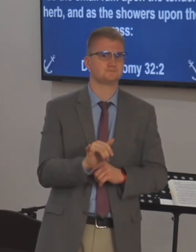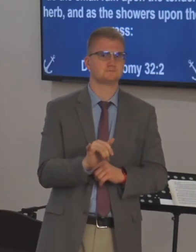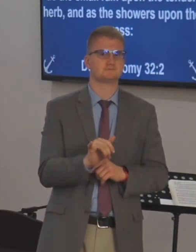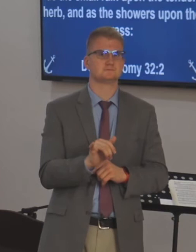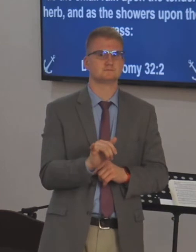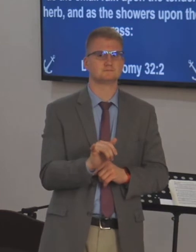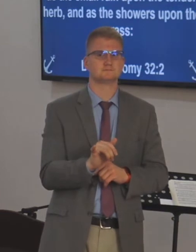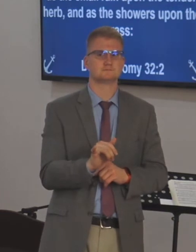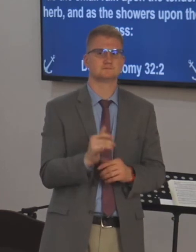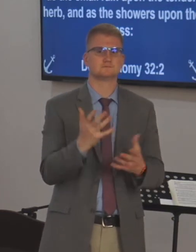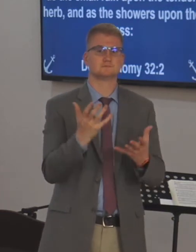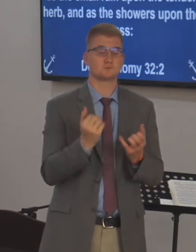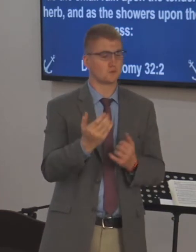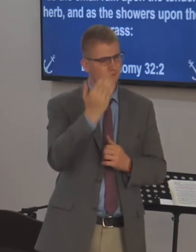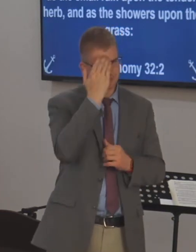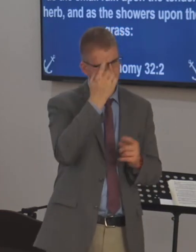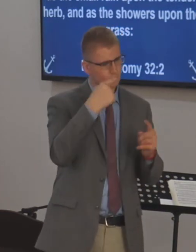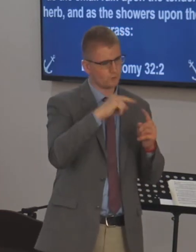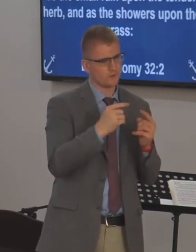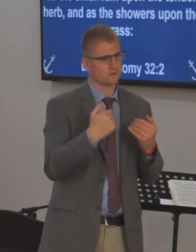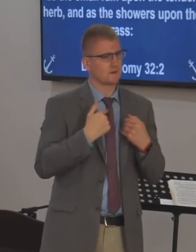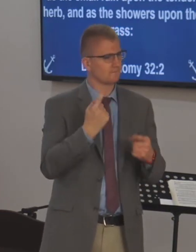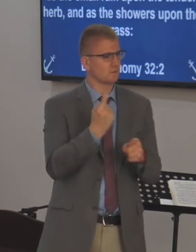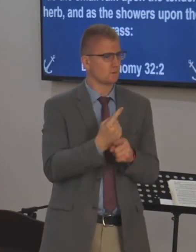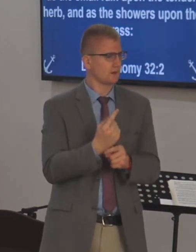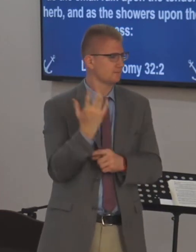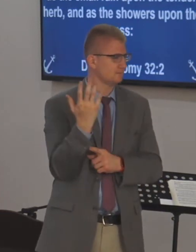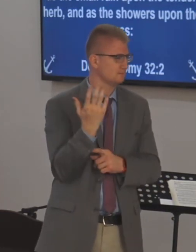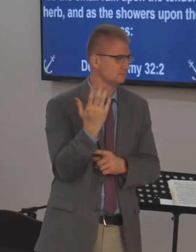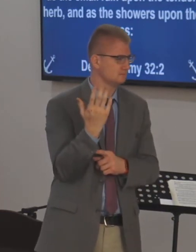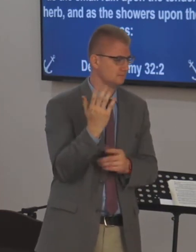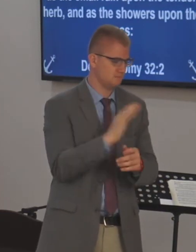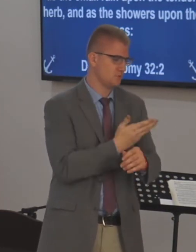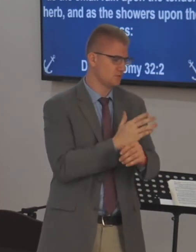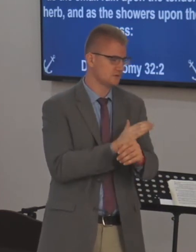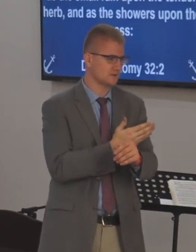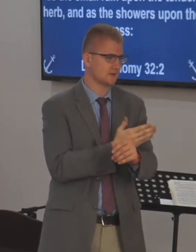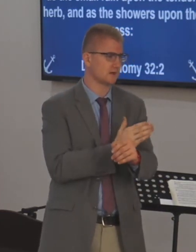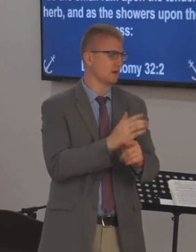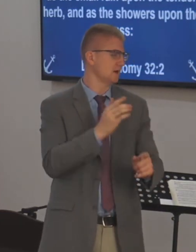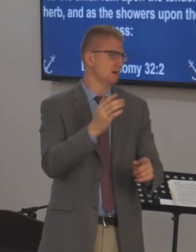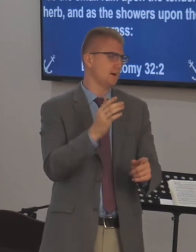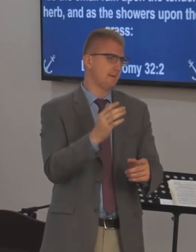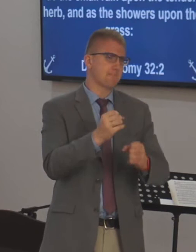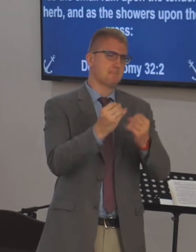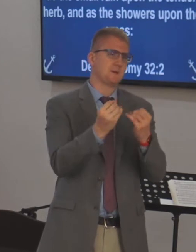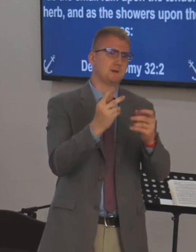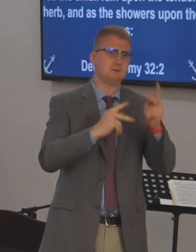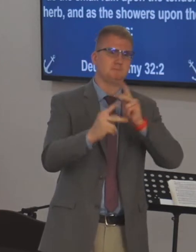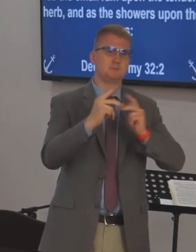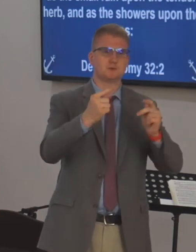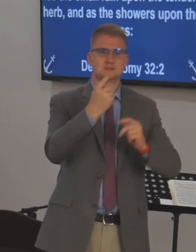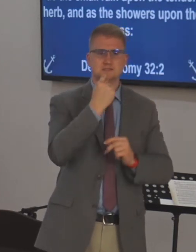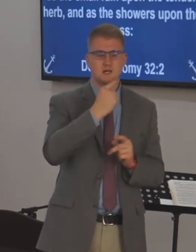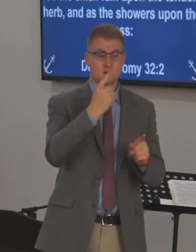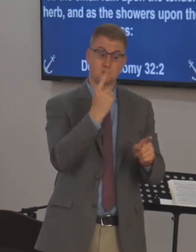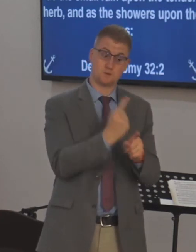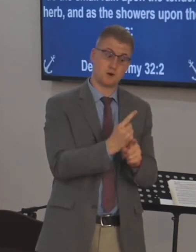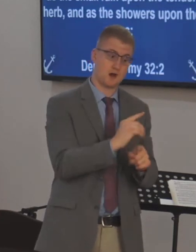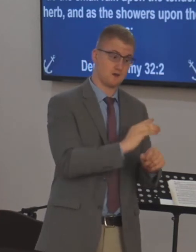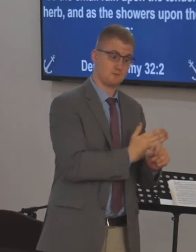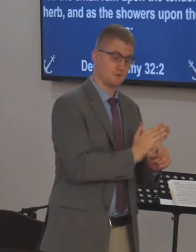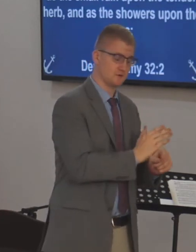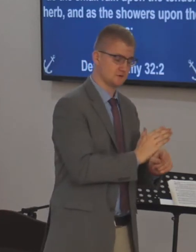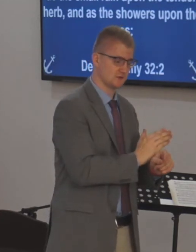know when you got the right kind of music? Do you realize a lot of people think the right kind of music is the music that doesn't